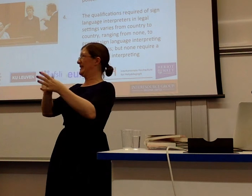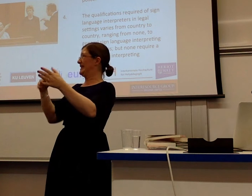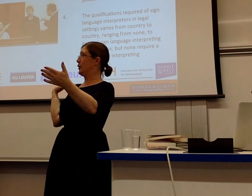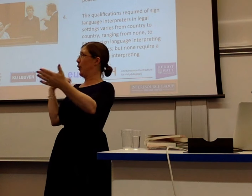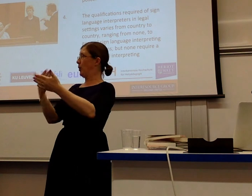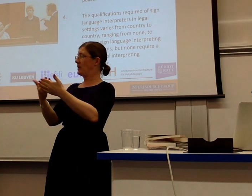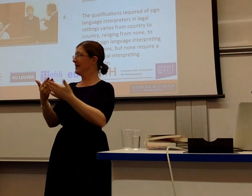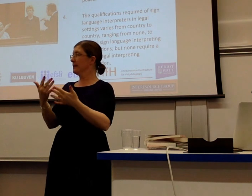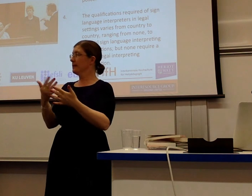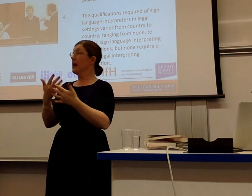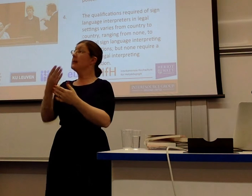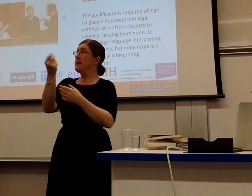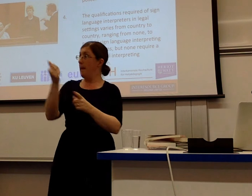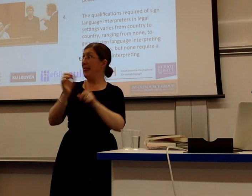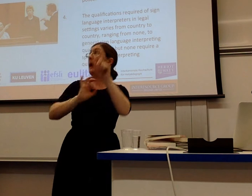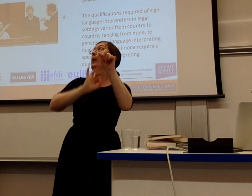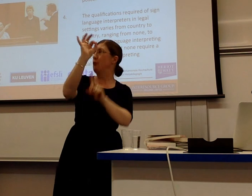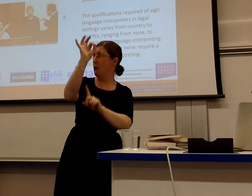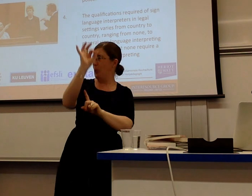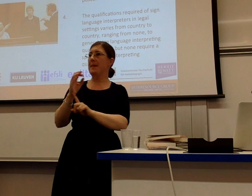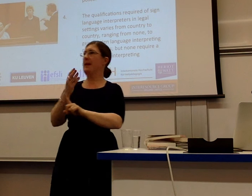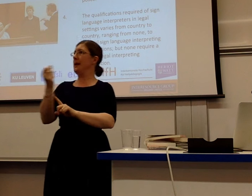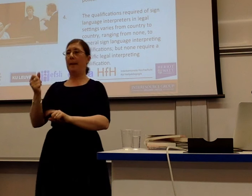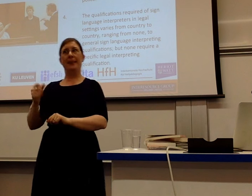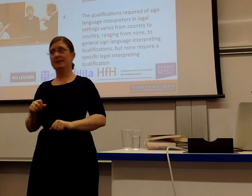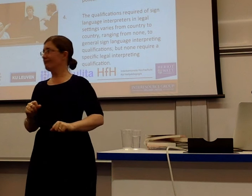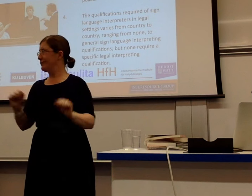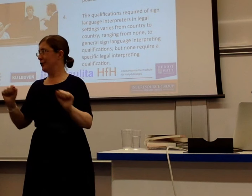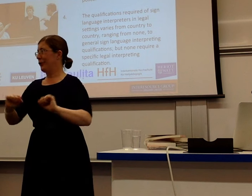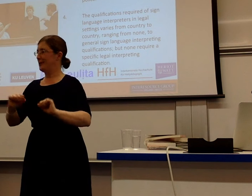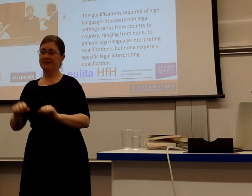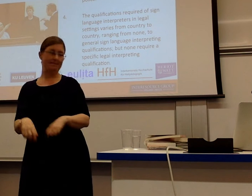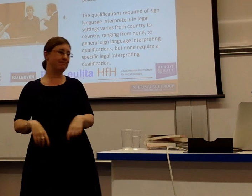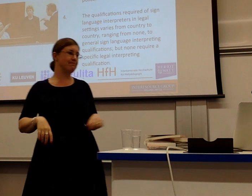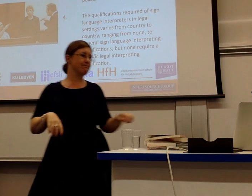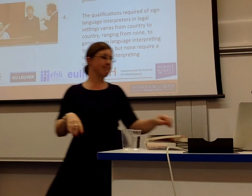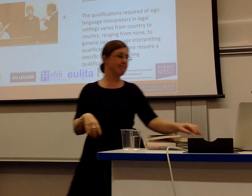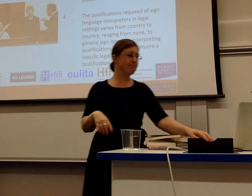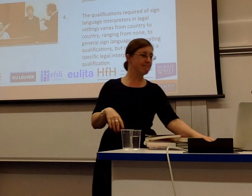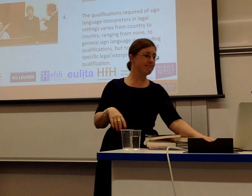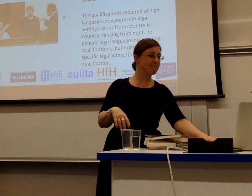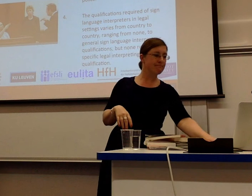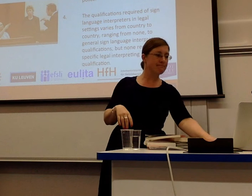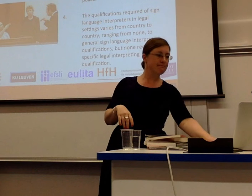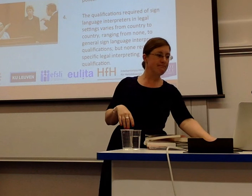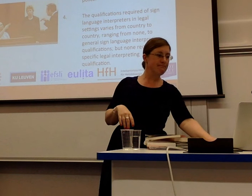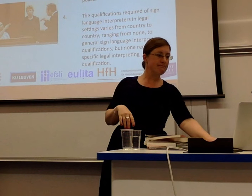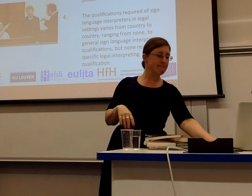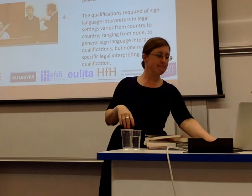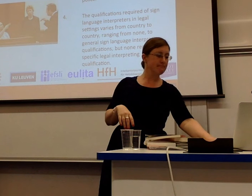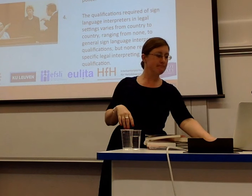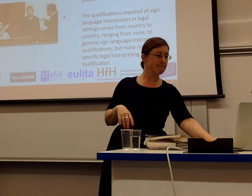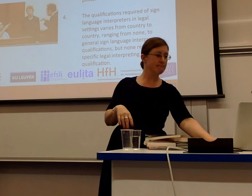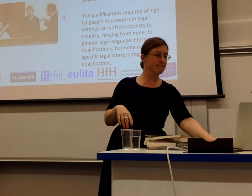knowledge research, and you look at what Graham looked at 20 years ago, yes, something's improved, but unfortunately things are still very much the same.